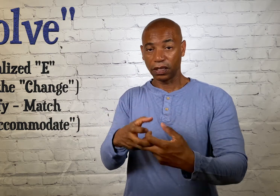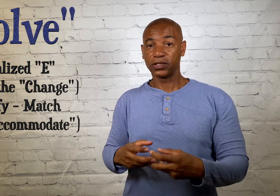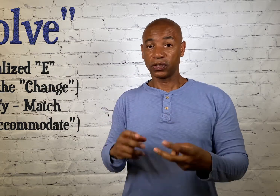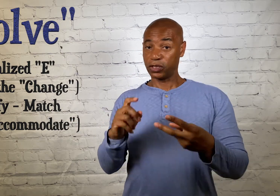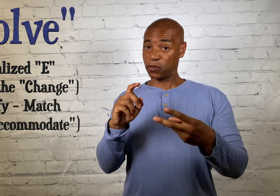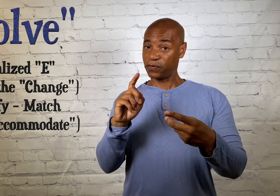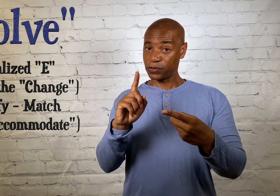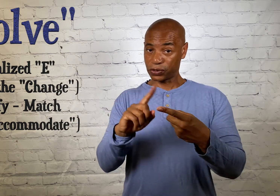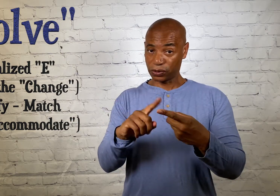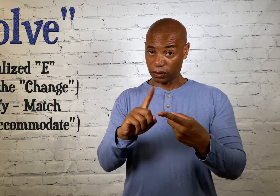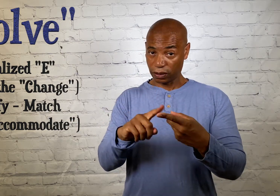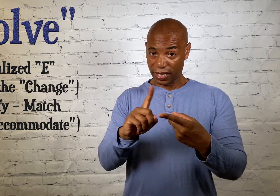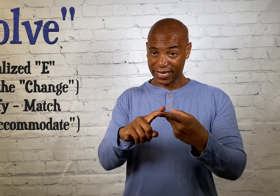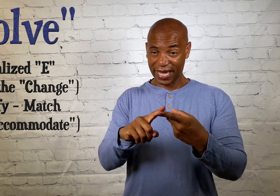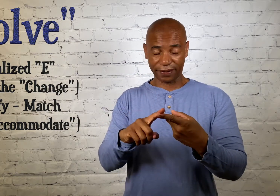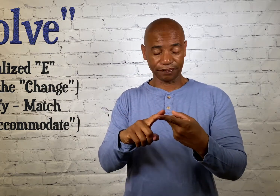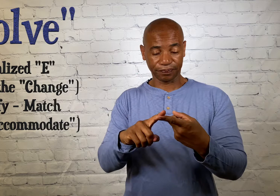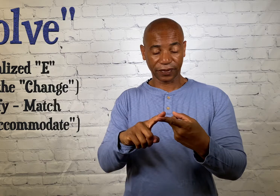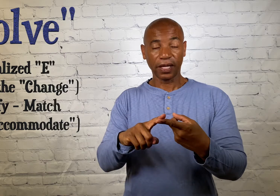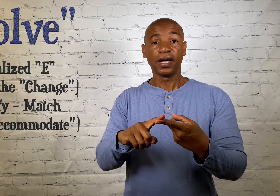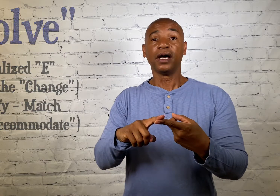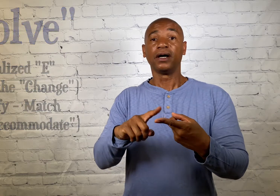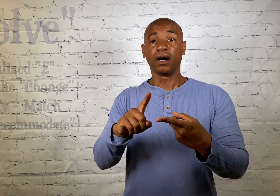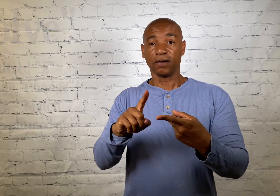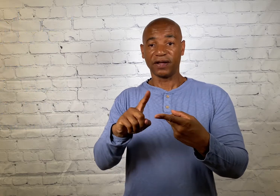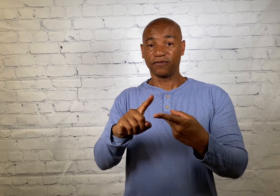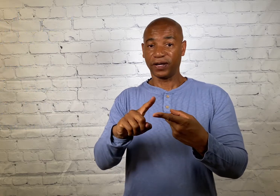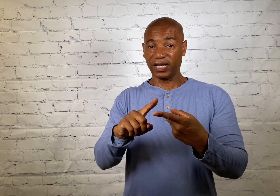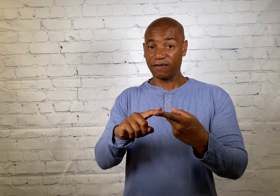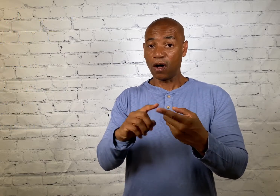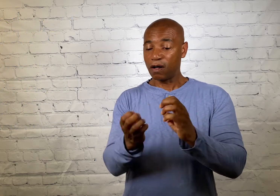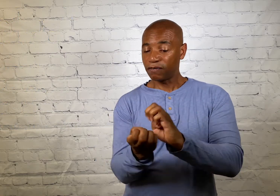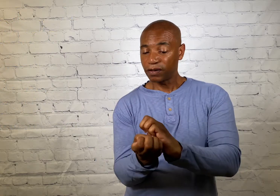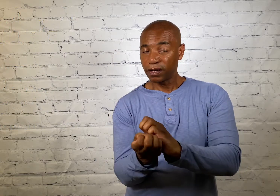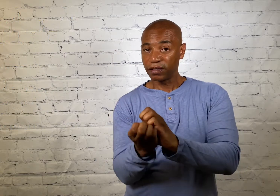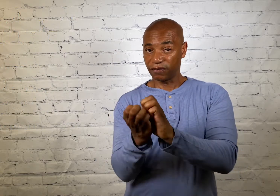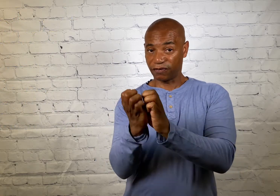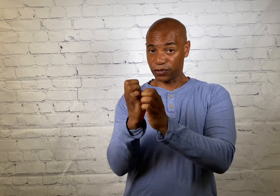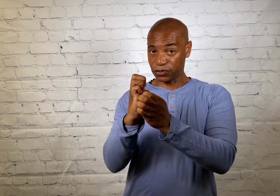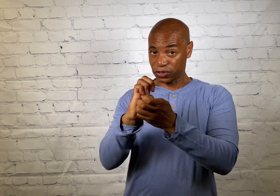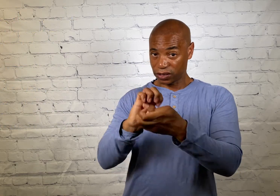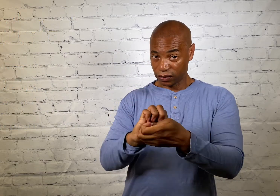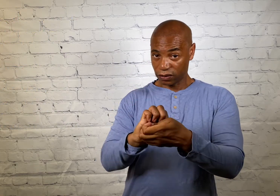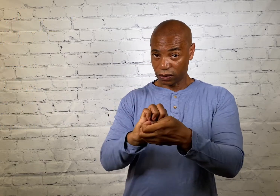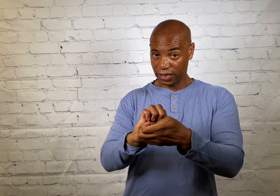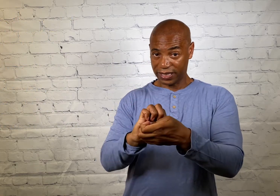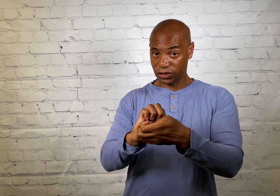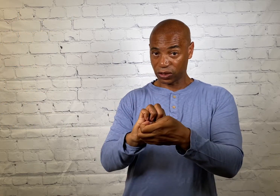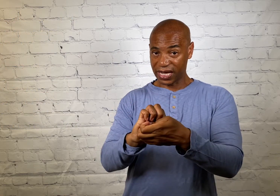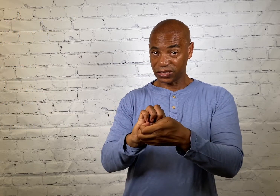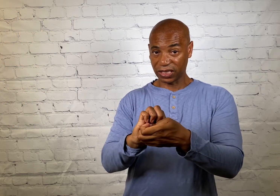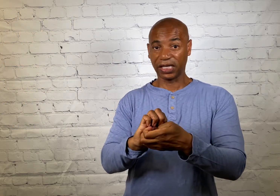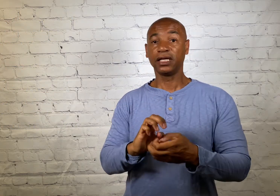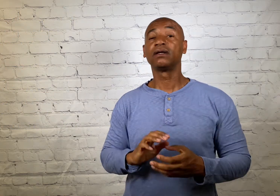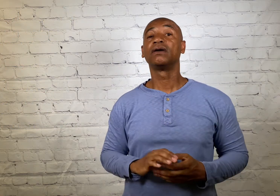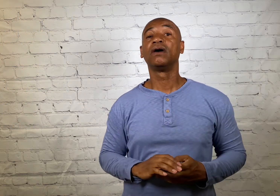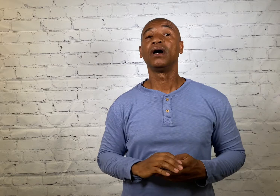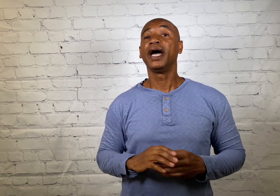So let's go over those again. All right, for evolve, the first, initialize E. And